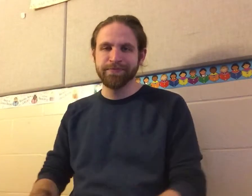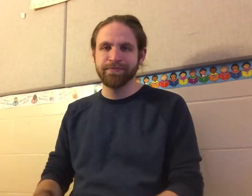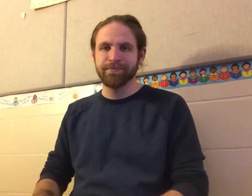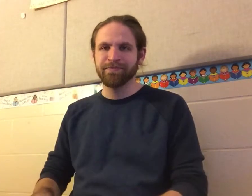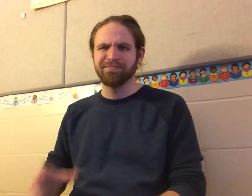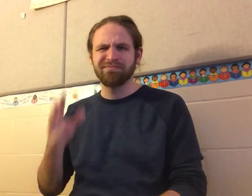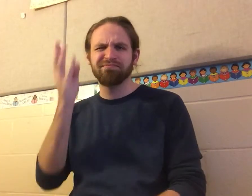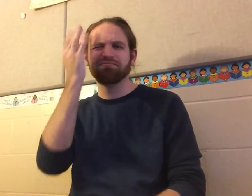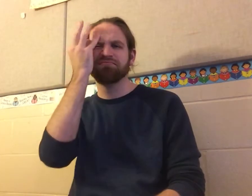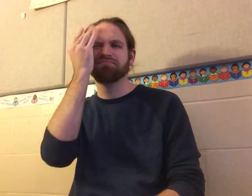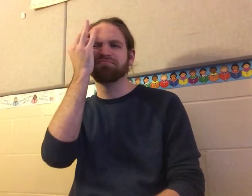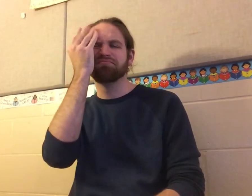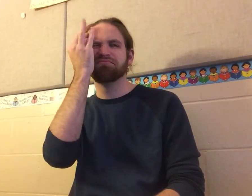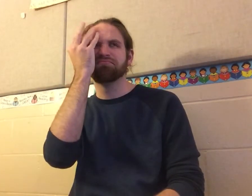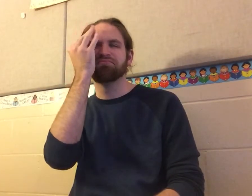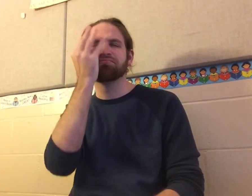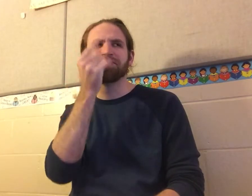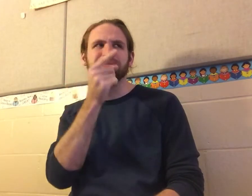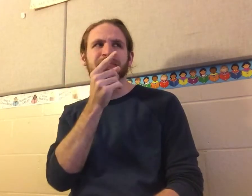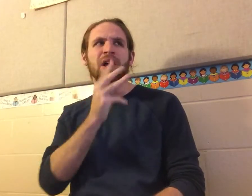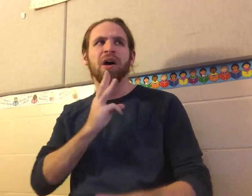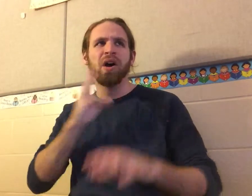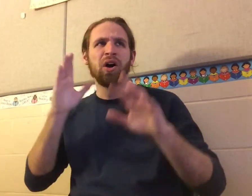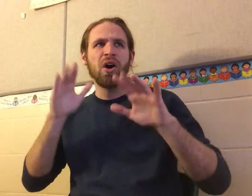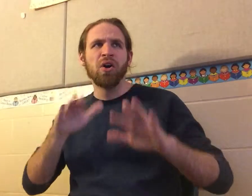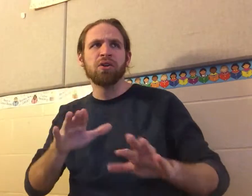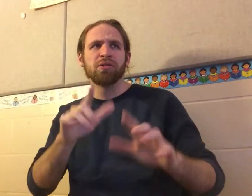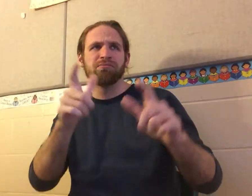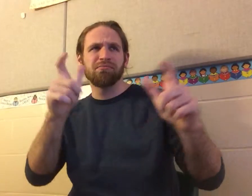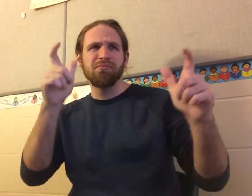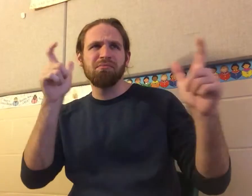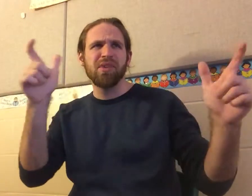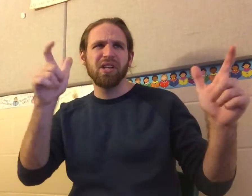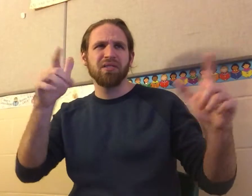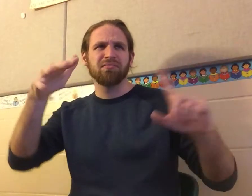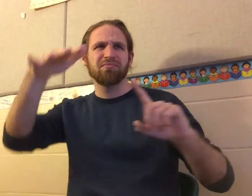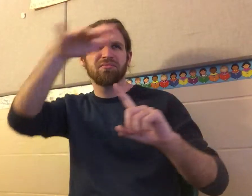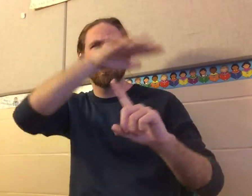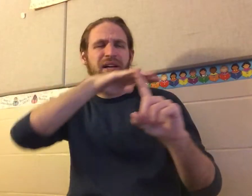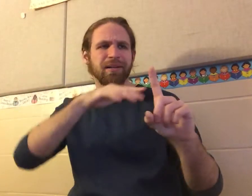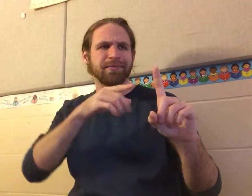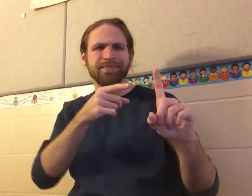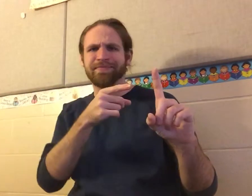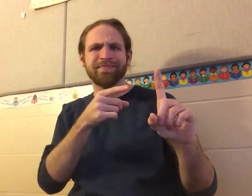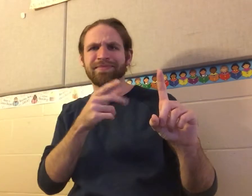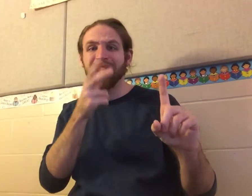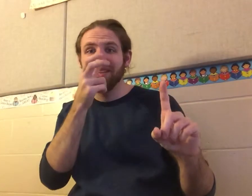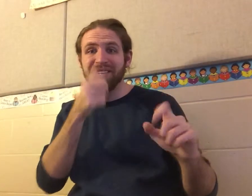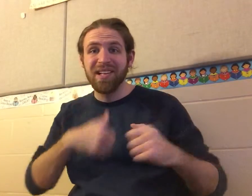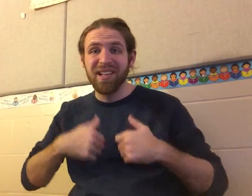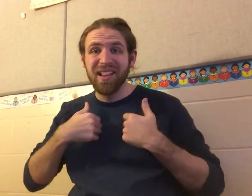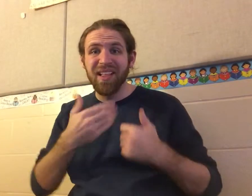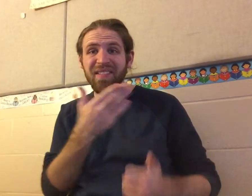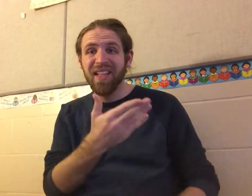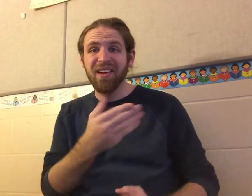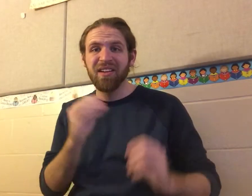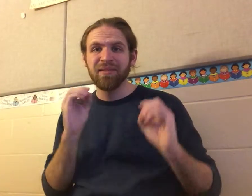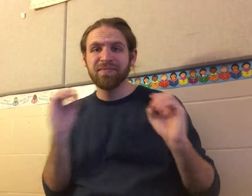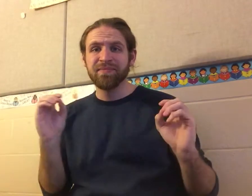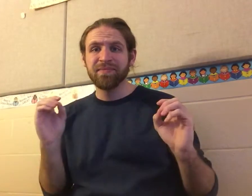it. Oceans are the world's biggest habitat, yet no insects live there. But insects, found